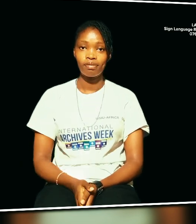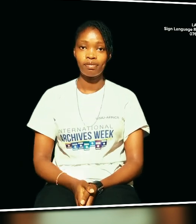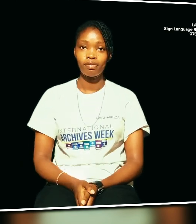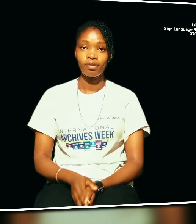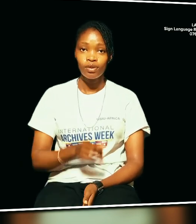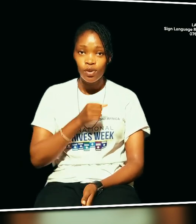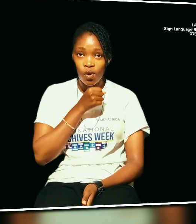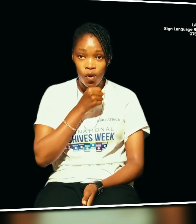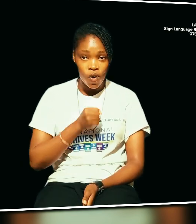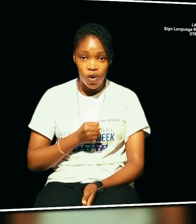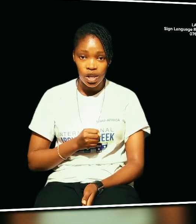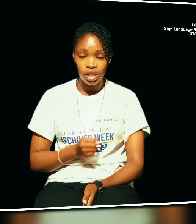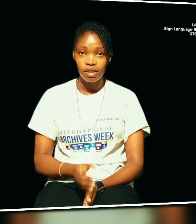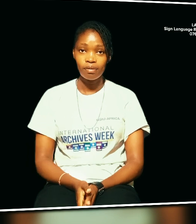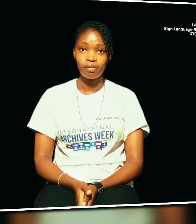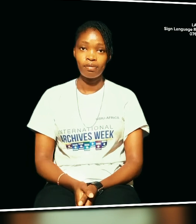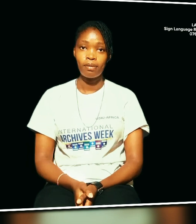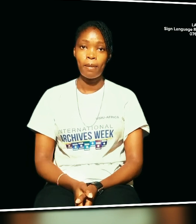Old.